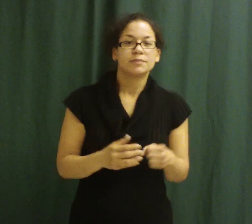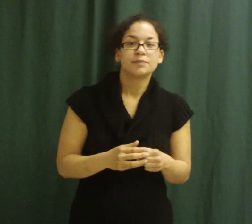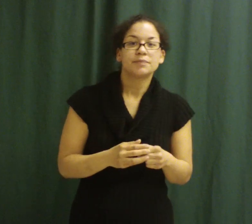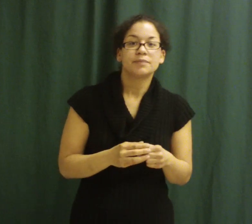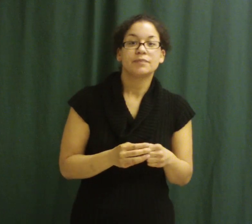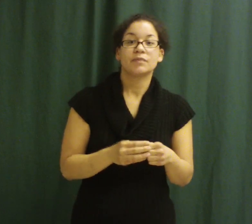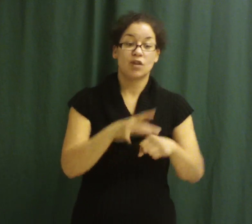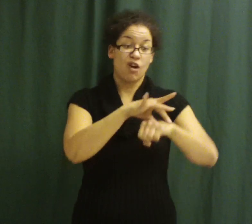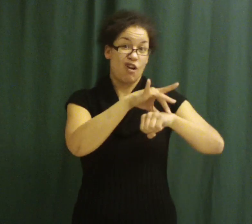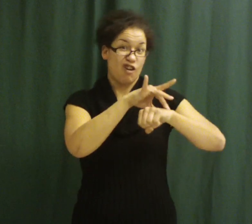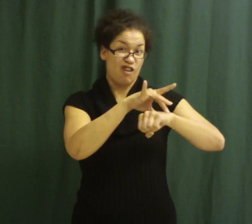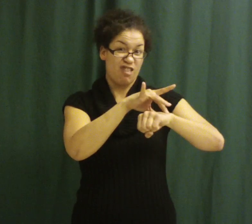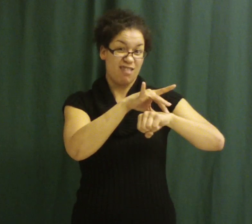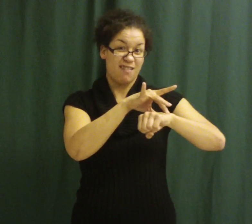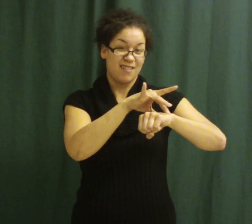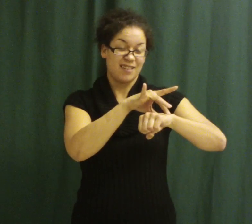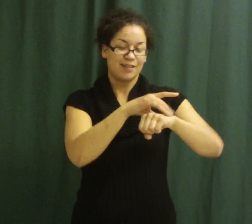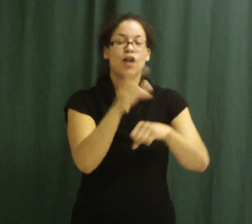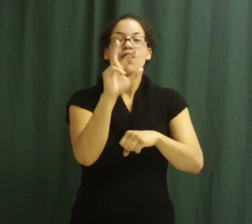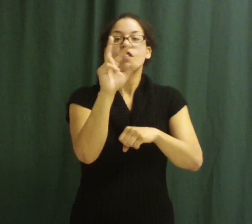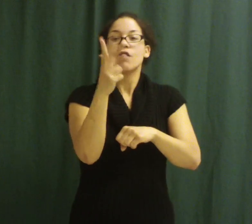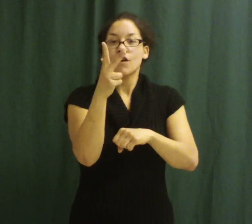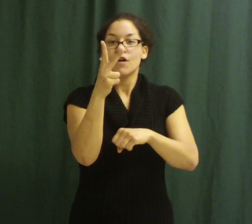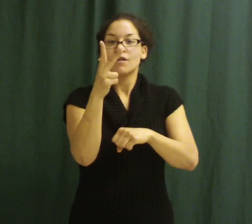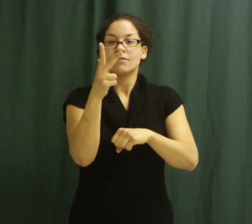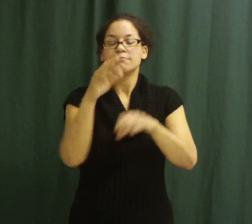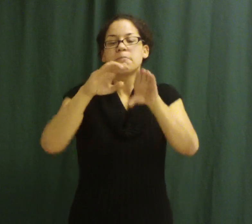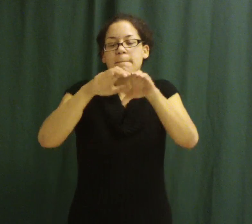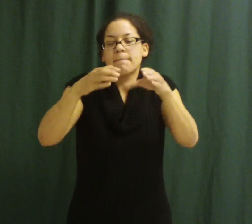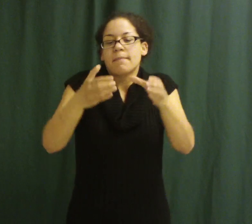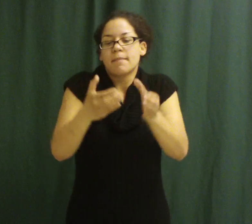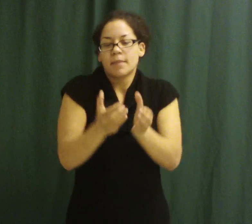Earth, the third planet from the sun,